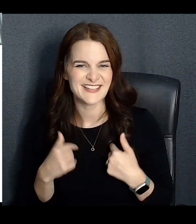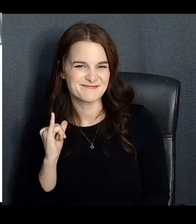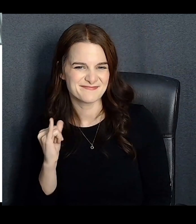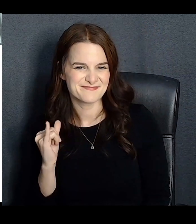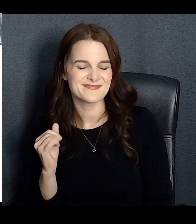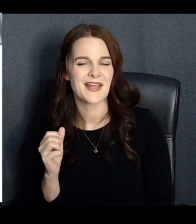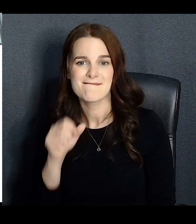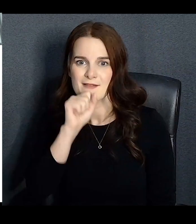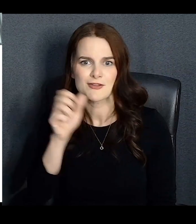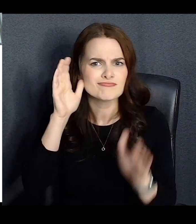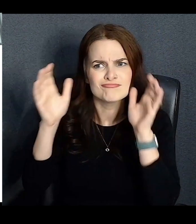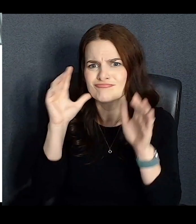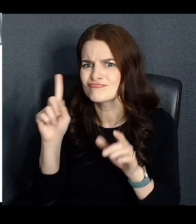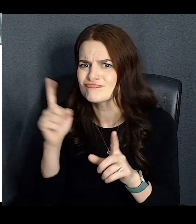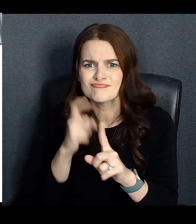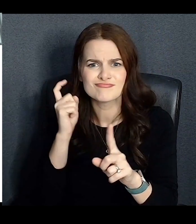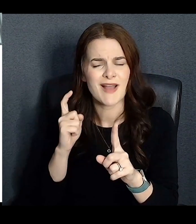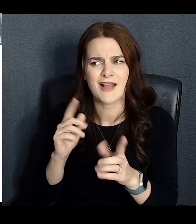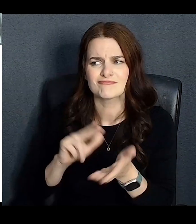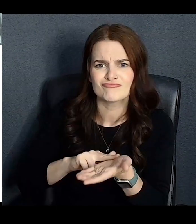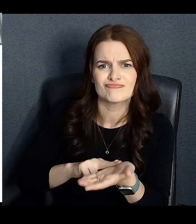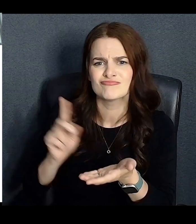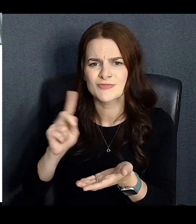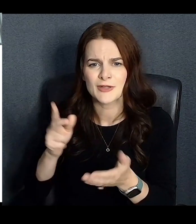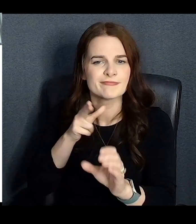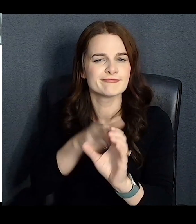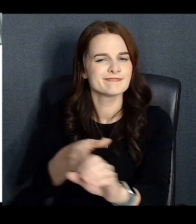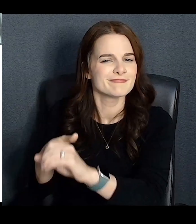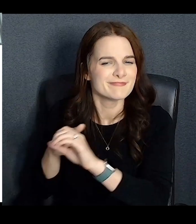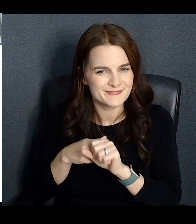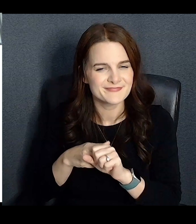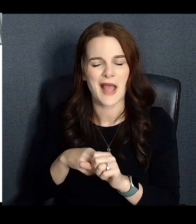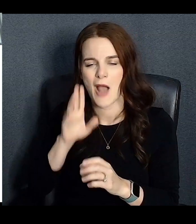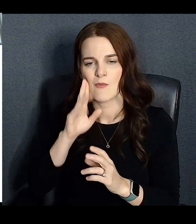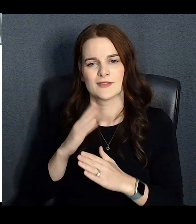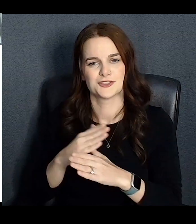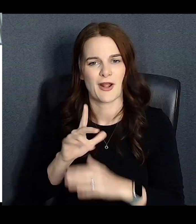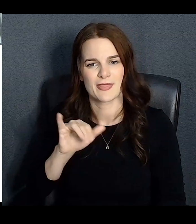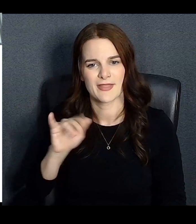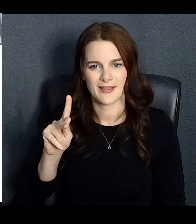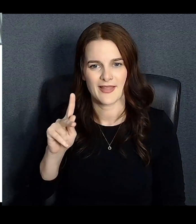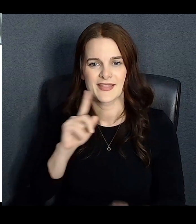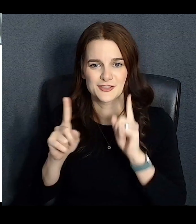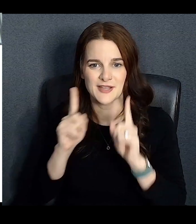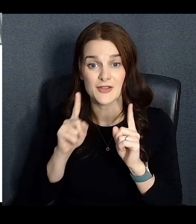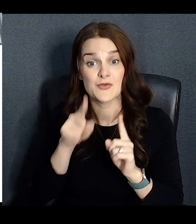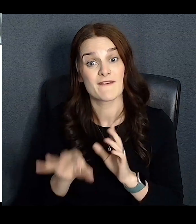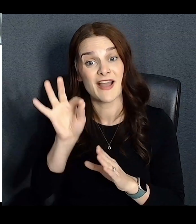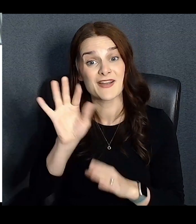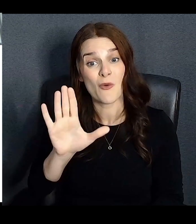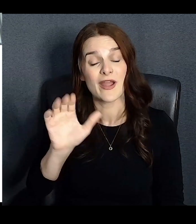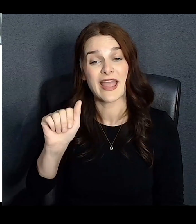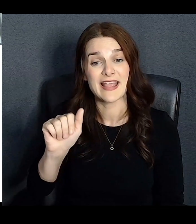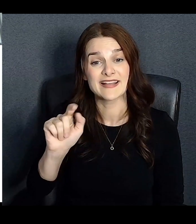to hear where everyone is from. It's nice to get a sense of where everyone is joining us from. And I'll share the link in the chat so you can find